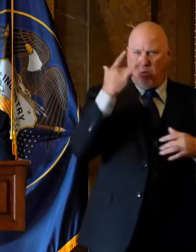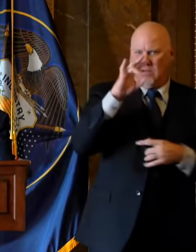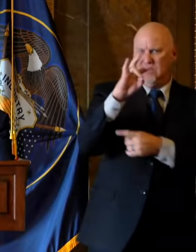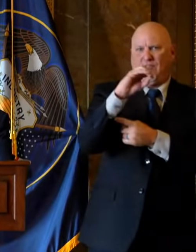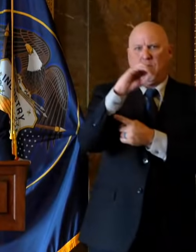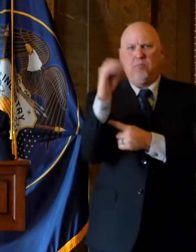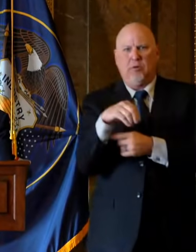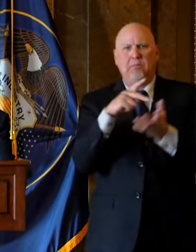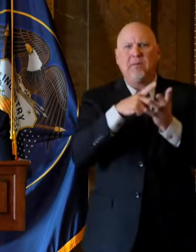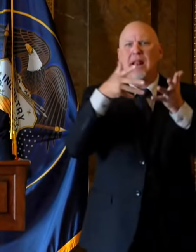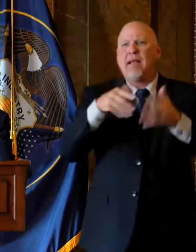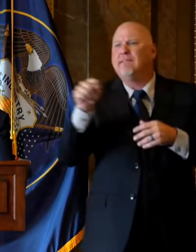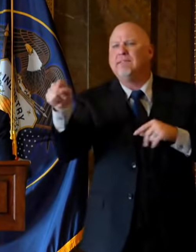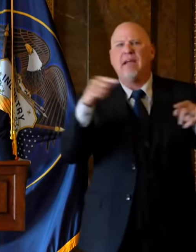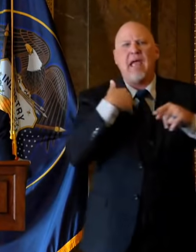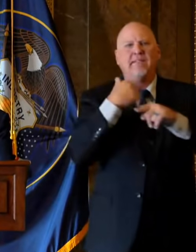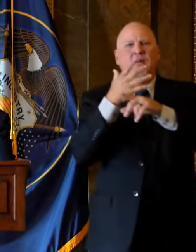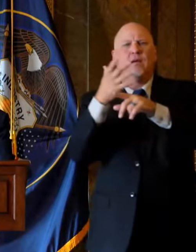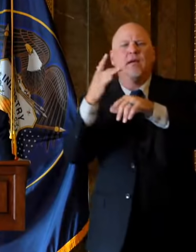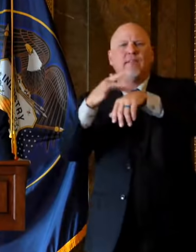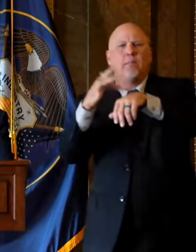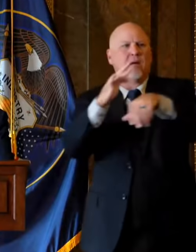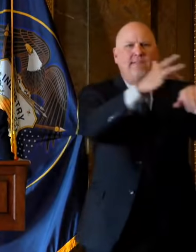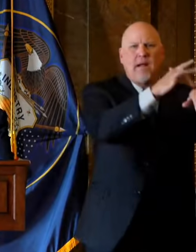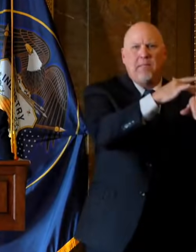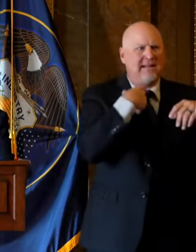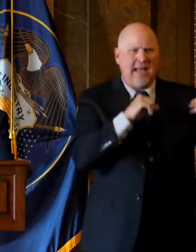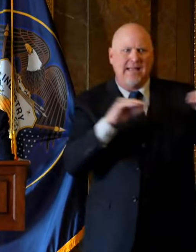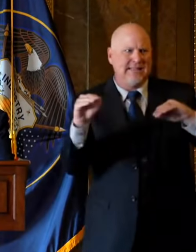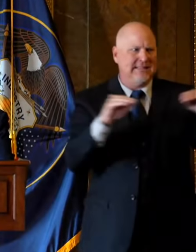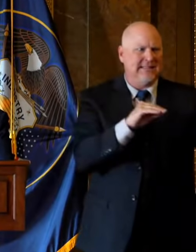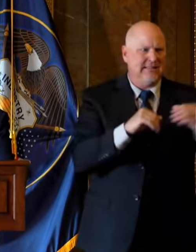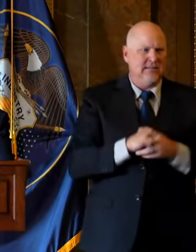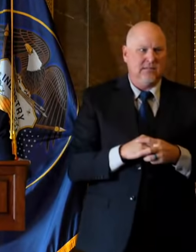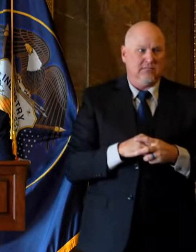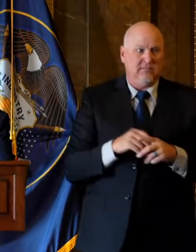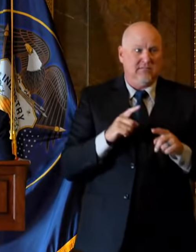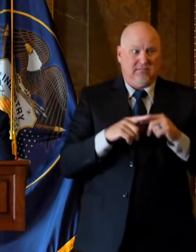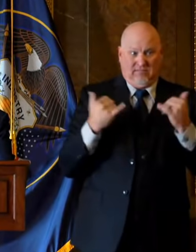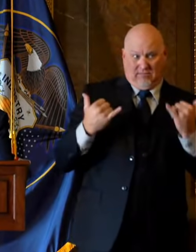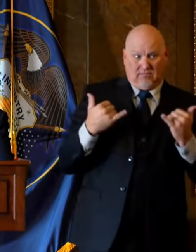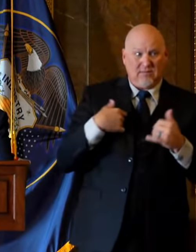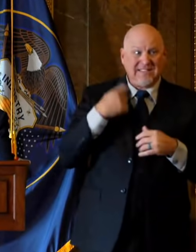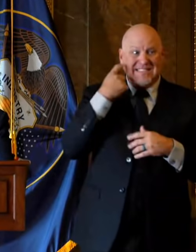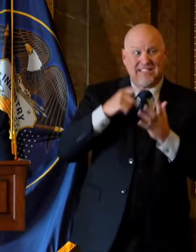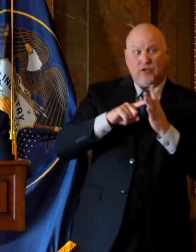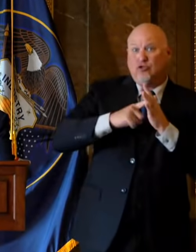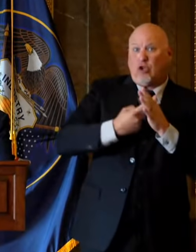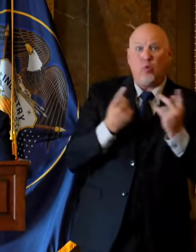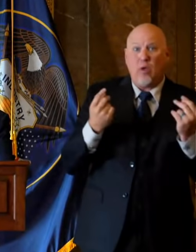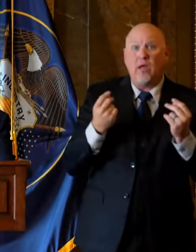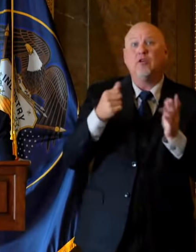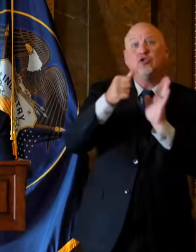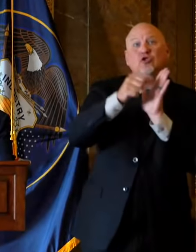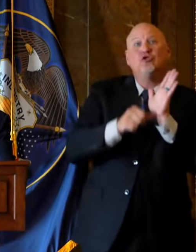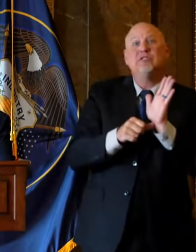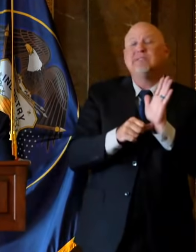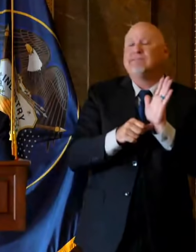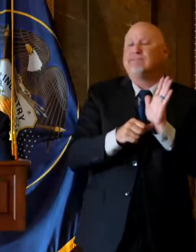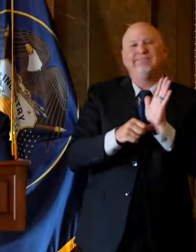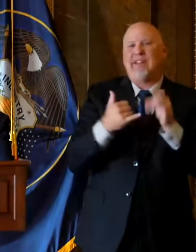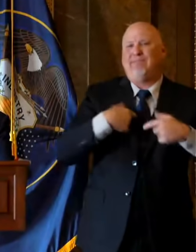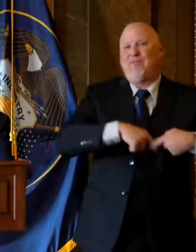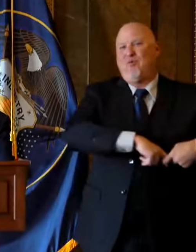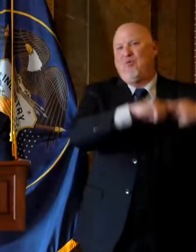In fact, we are delaying elective cases right now. Now, that may not seem like a big deal to you, but let's